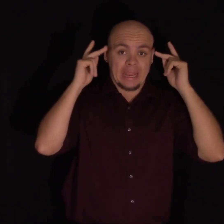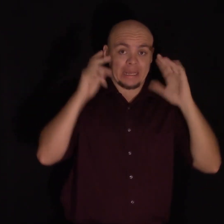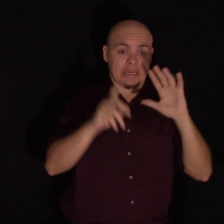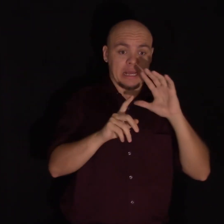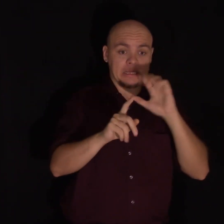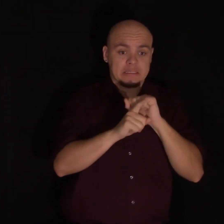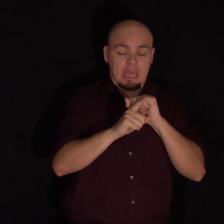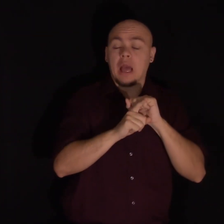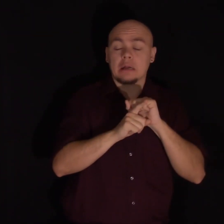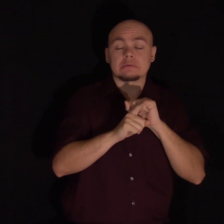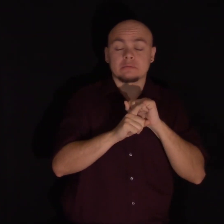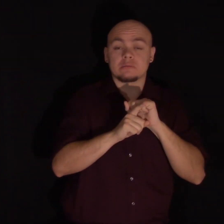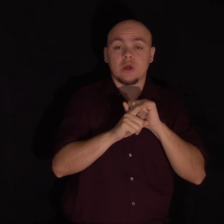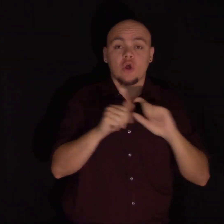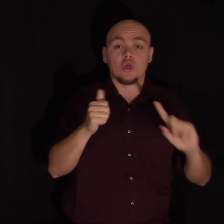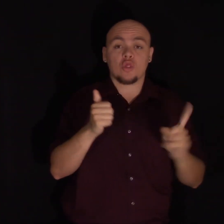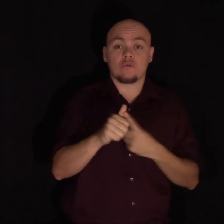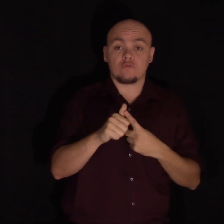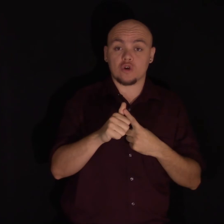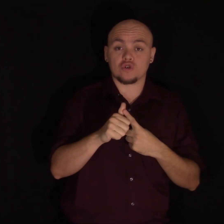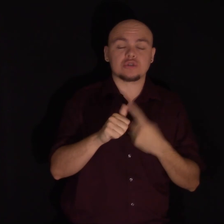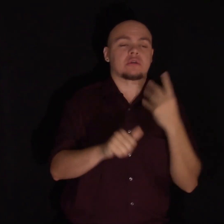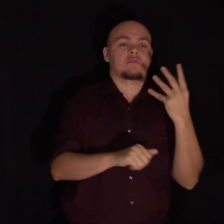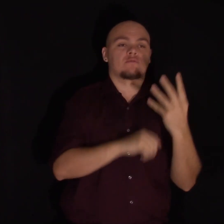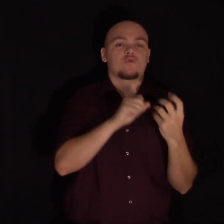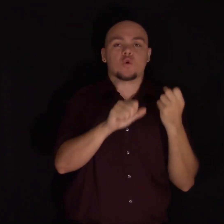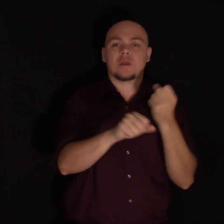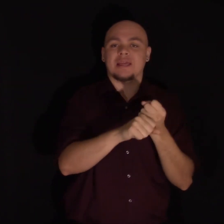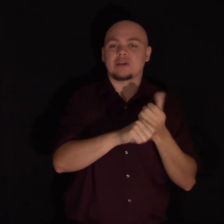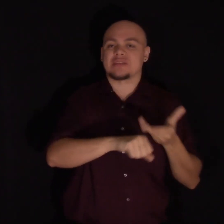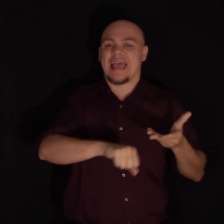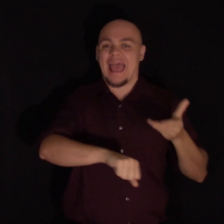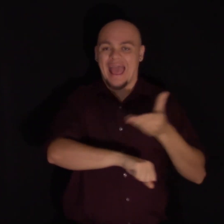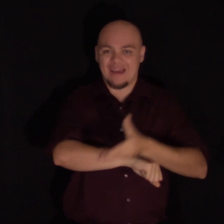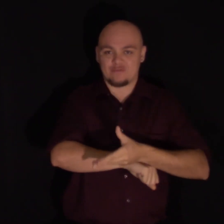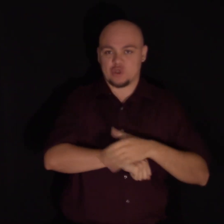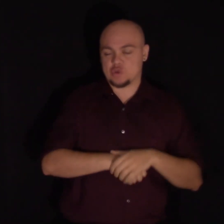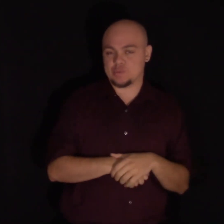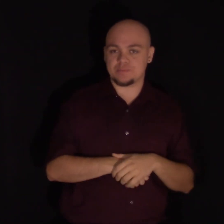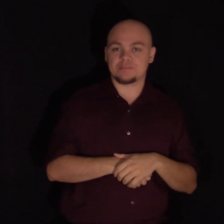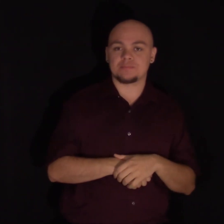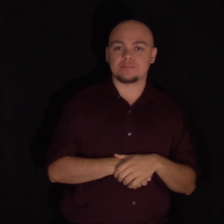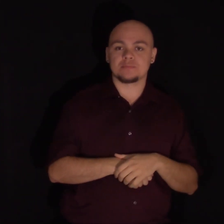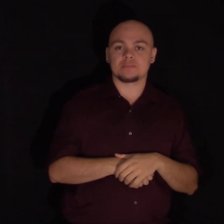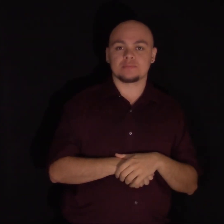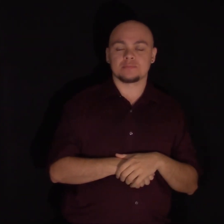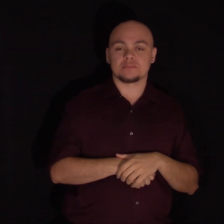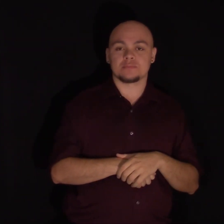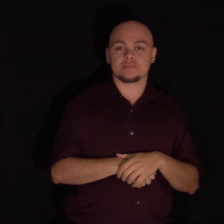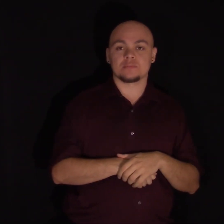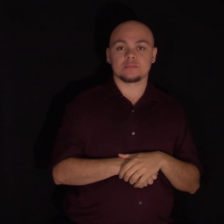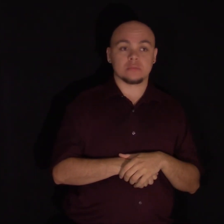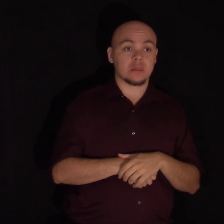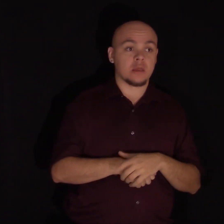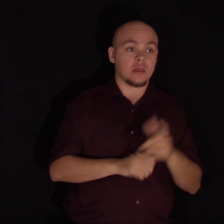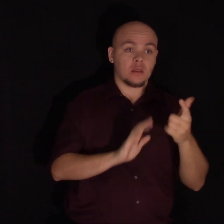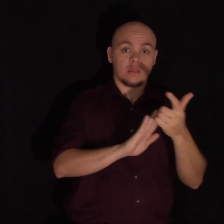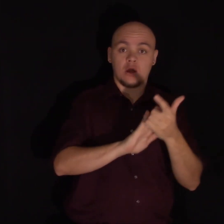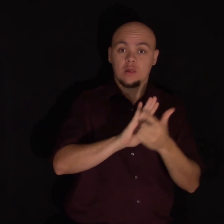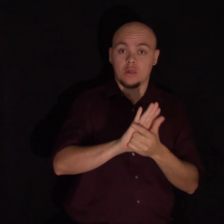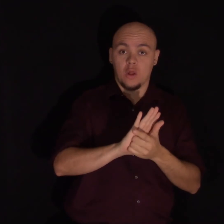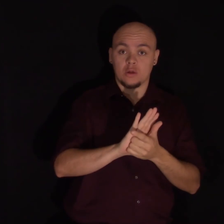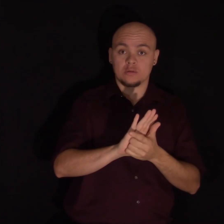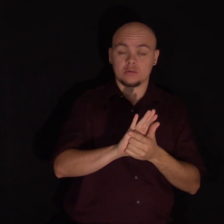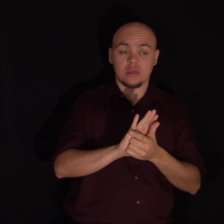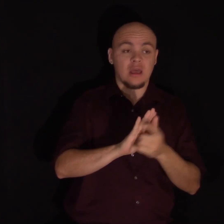The first bout started 4 years after the shootings, when I was getting ready for the depositions and would have to meet the